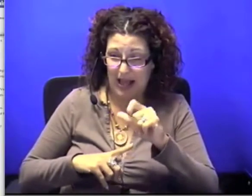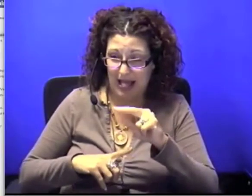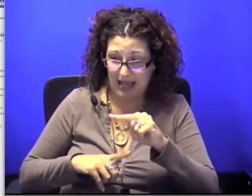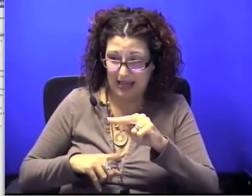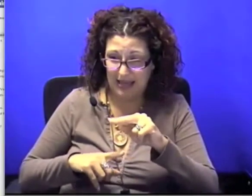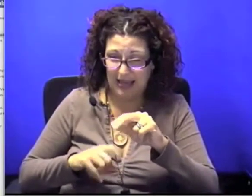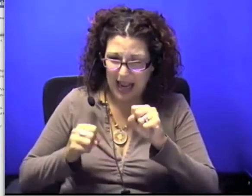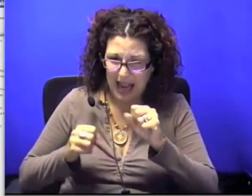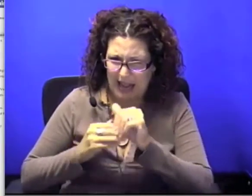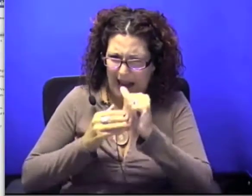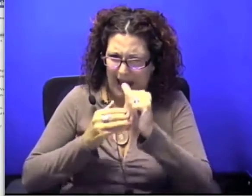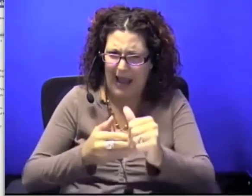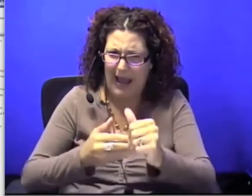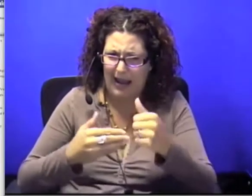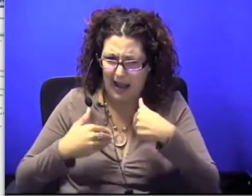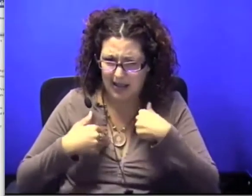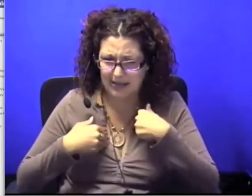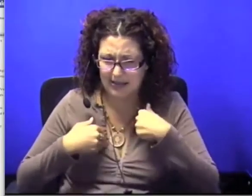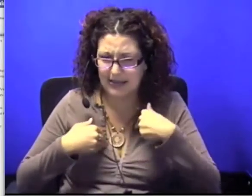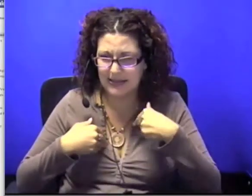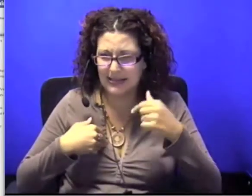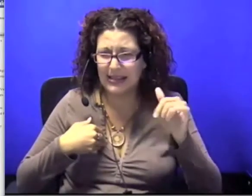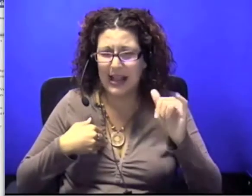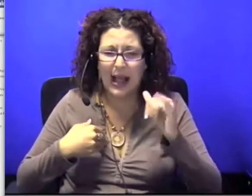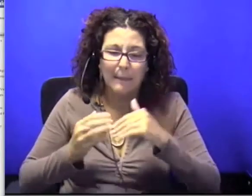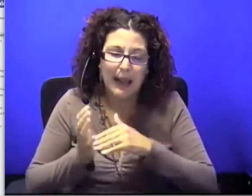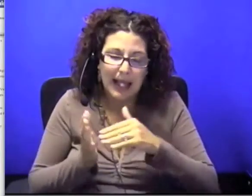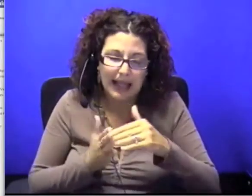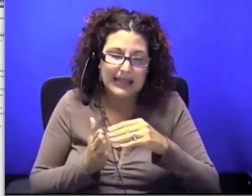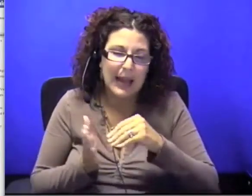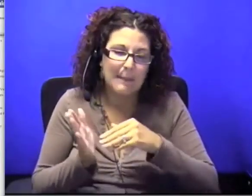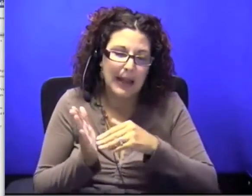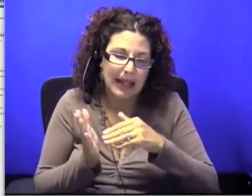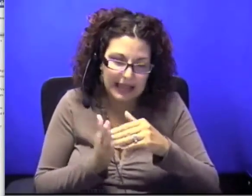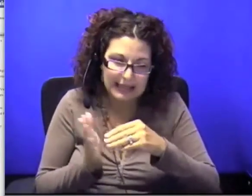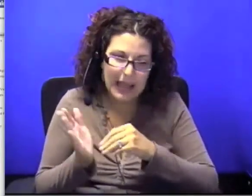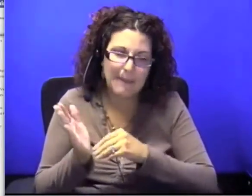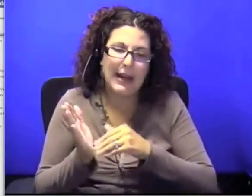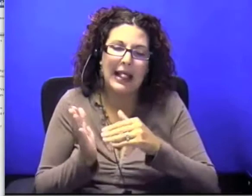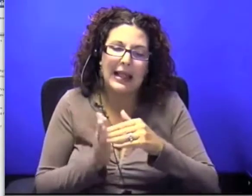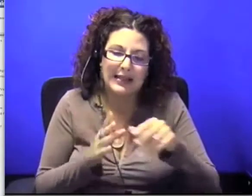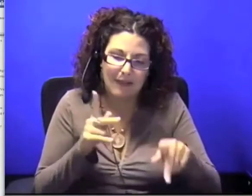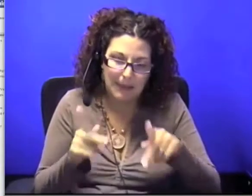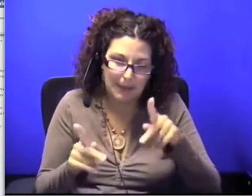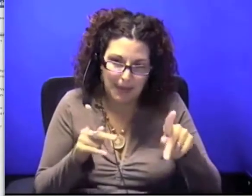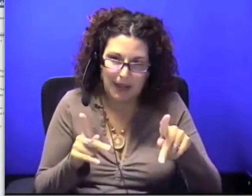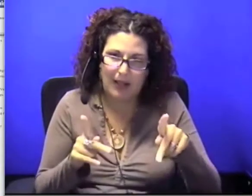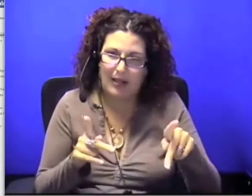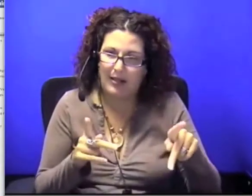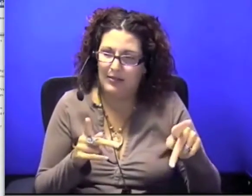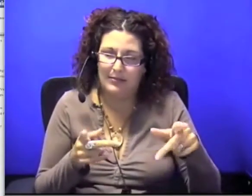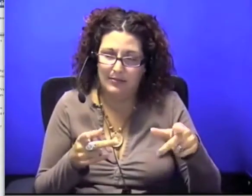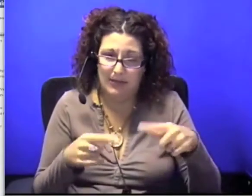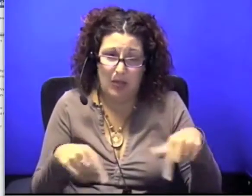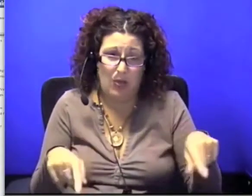Allen can guide us, just like he's guided millions and millions and millions of people into wealth.